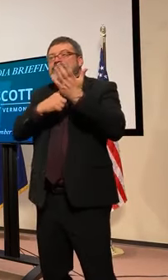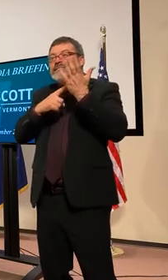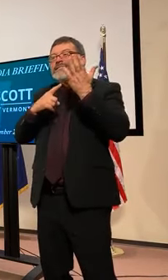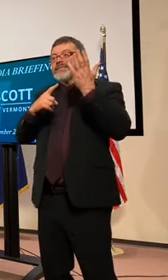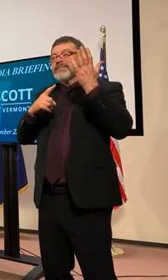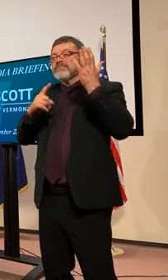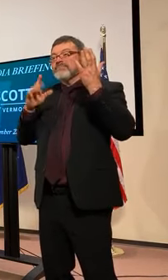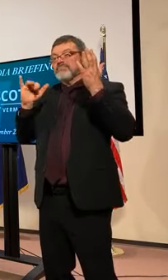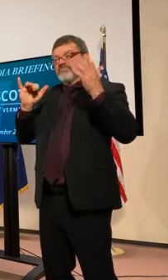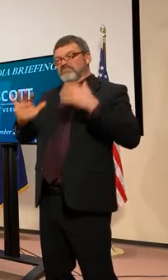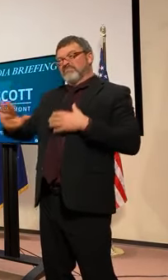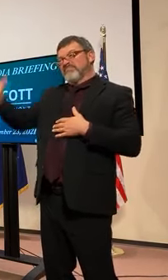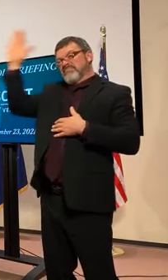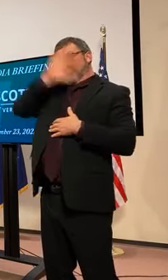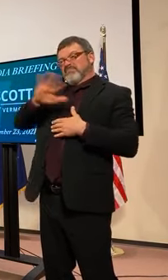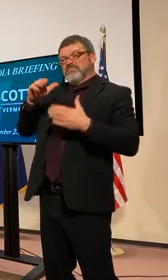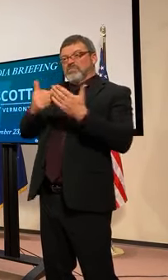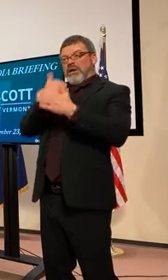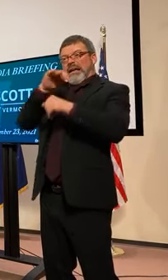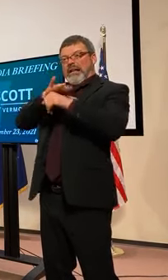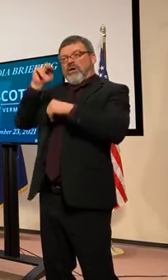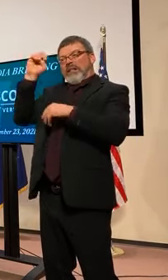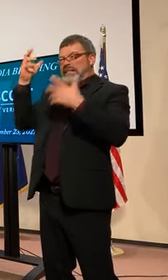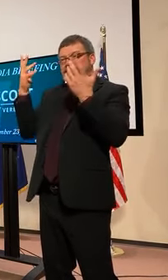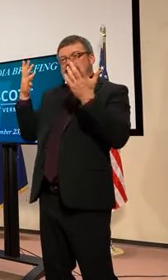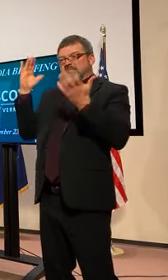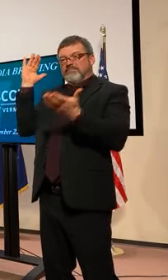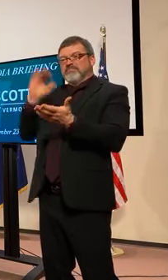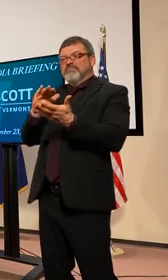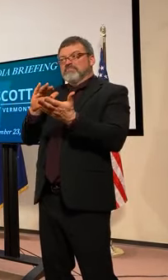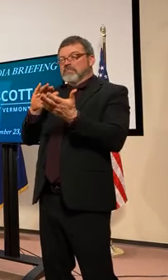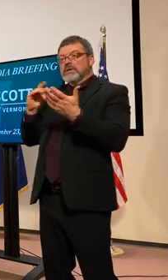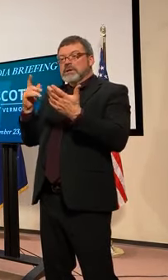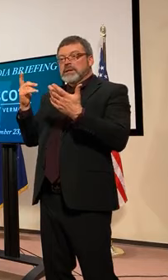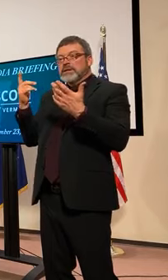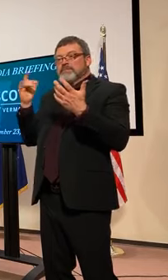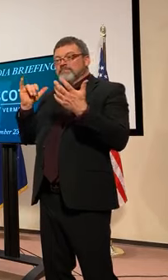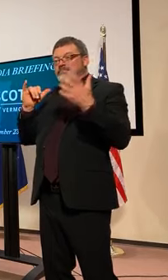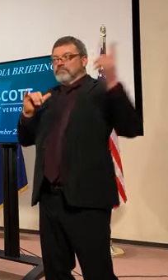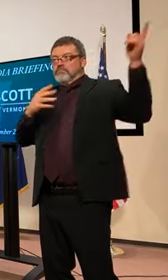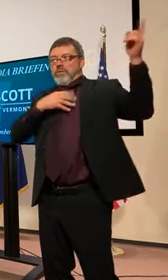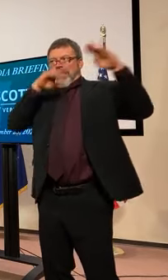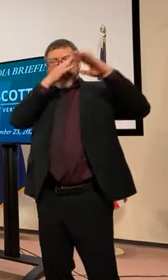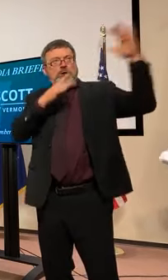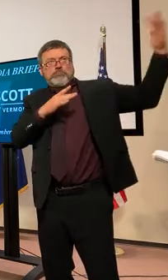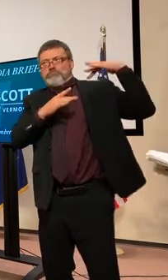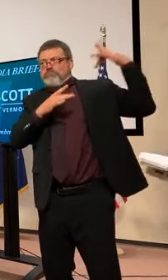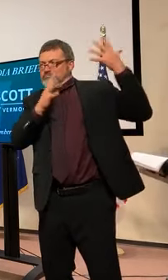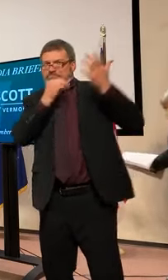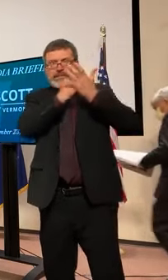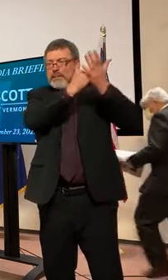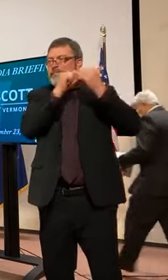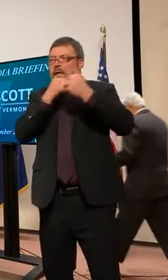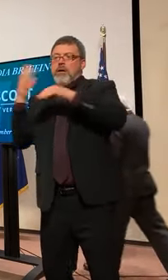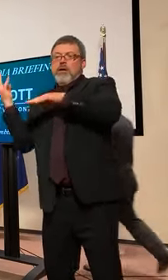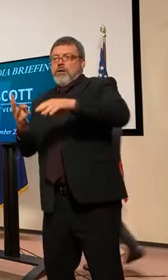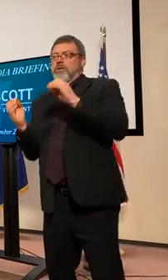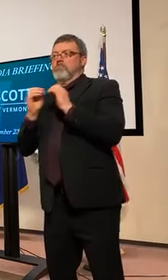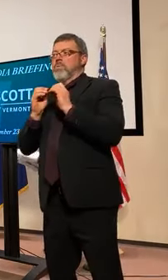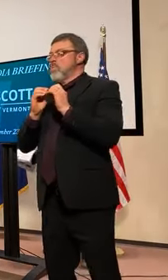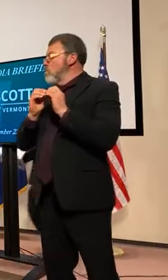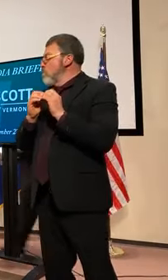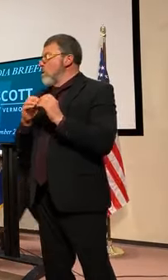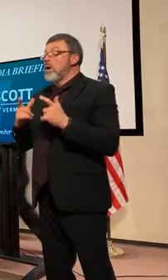of in the country don't have that problem, but they said that they would help us out in that regard. I'll let Secretary Smith answer the rest.